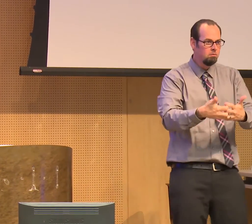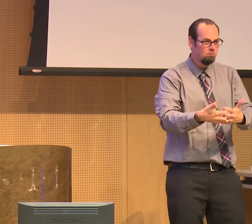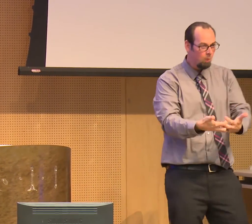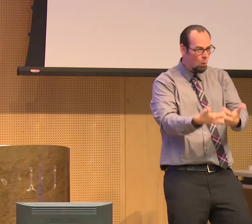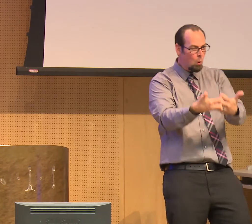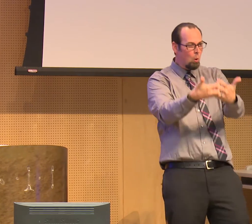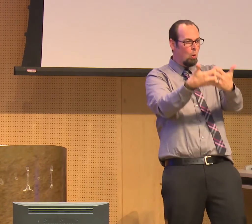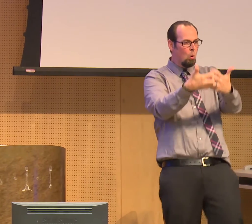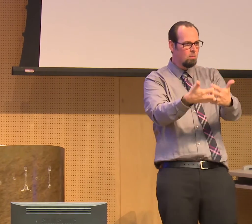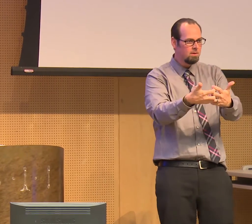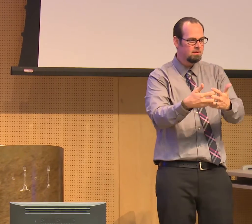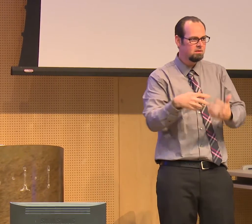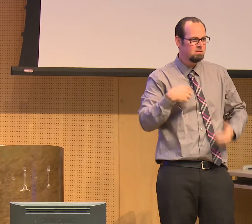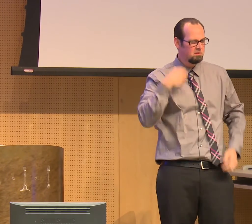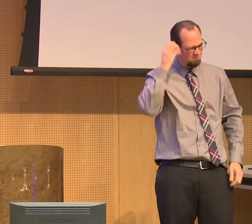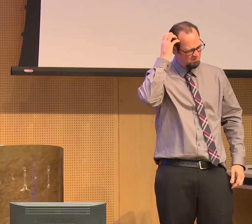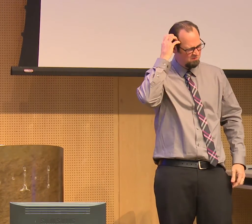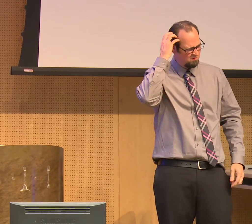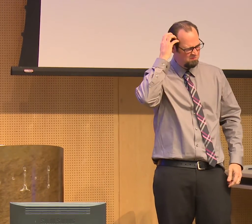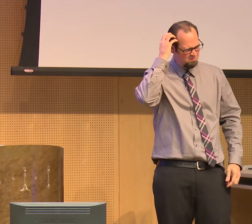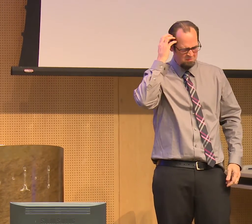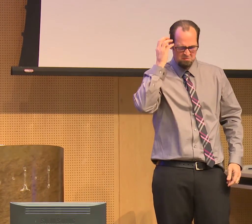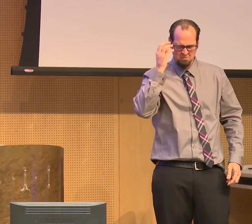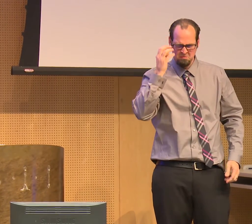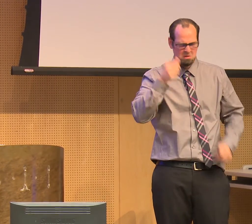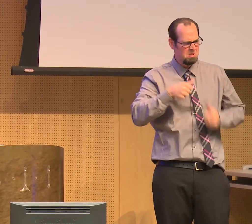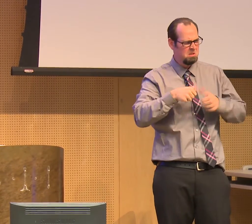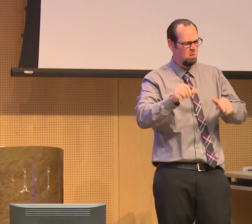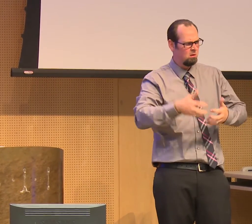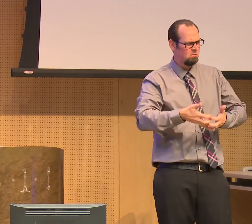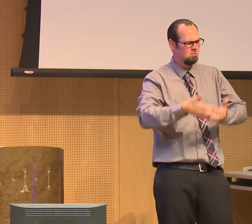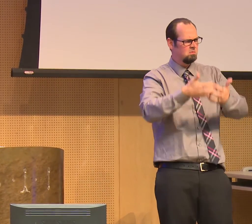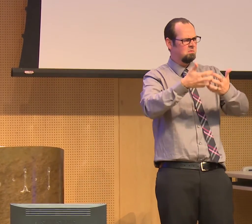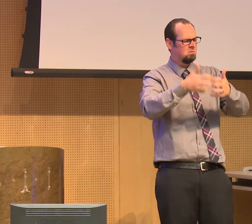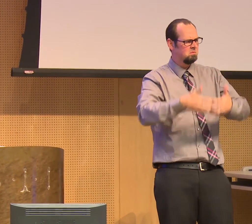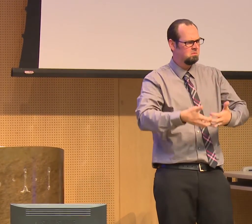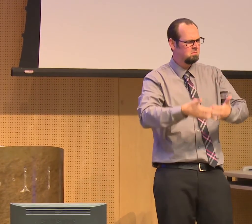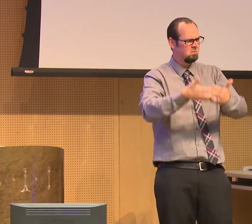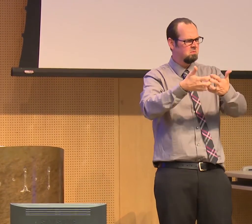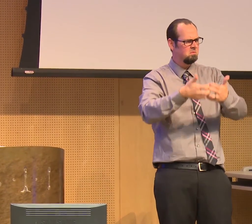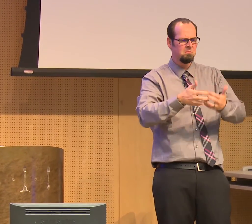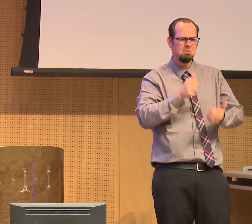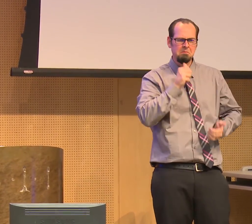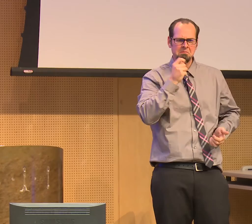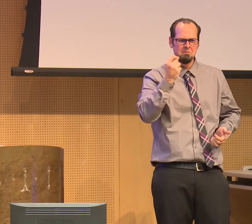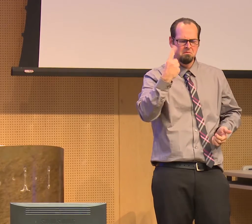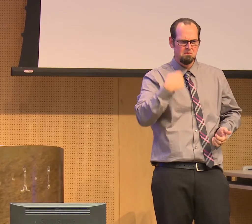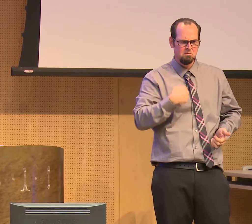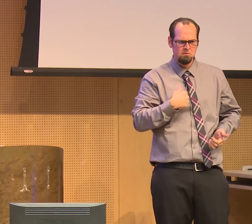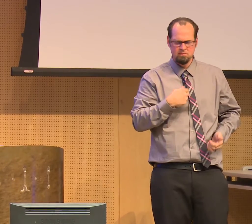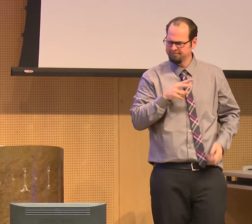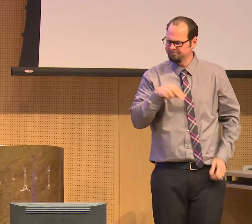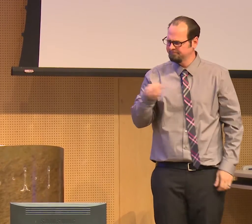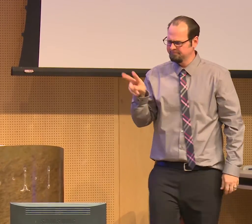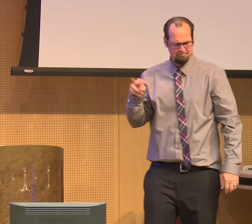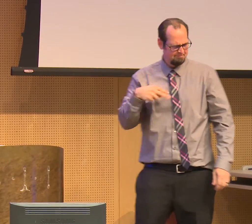would sound off. And why would the machines sound off? I didn't understand that. I would look at all the